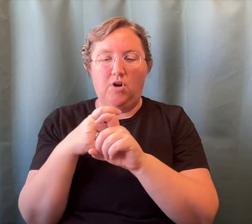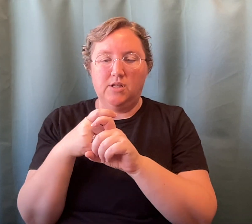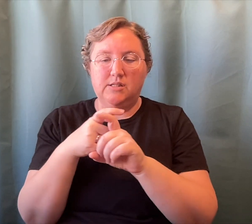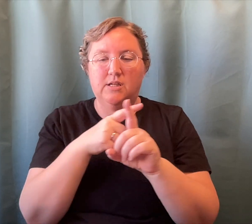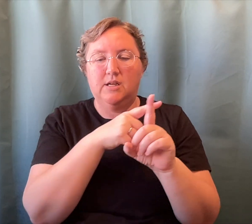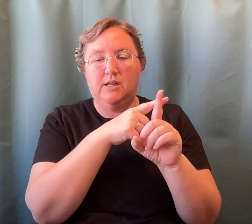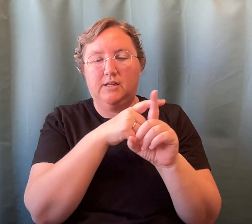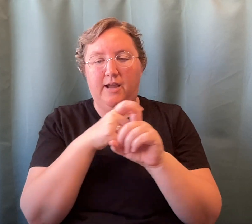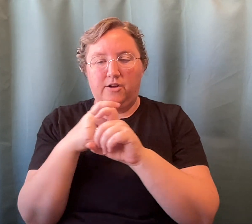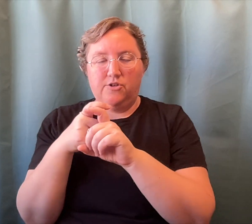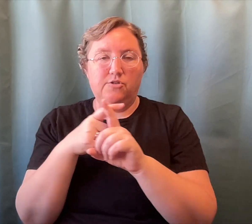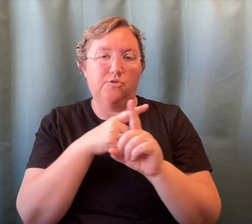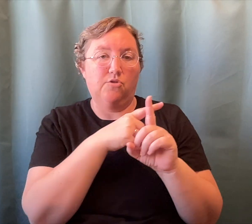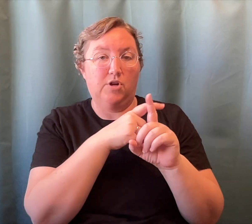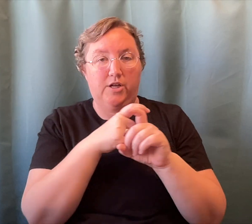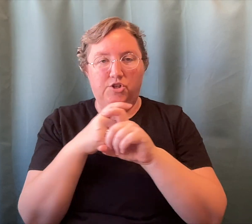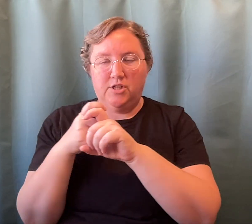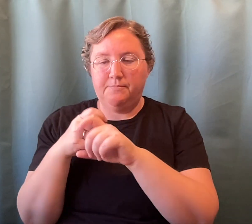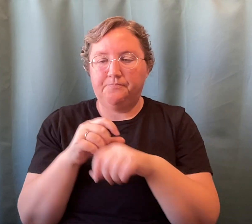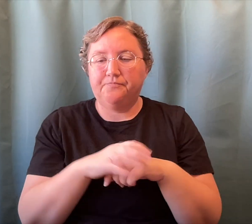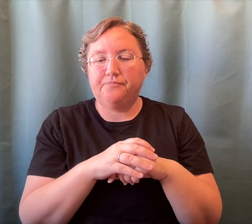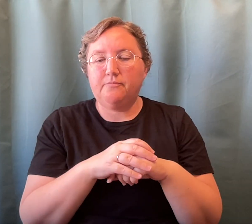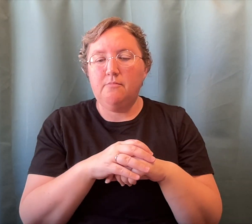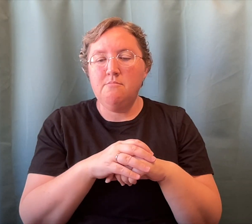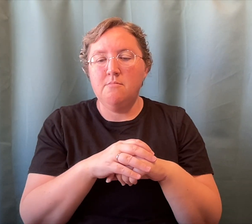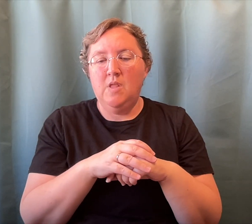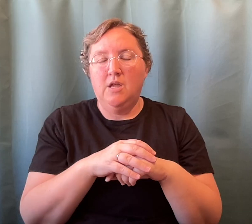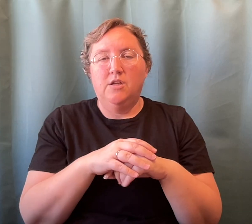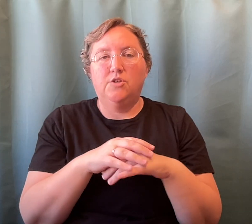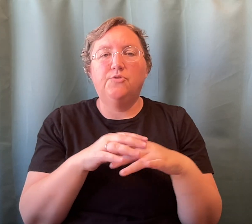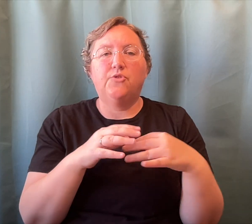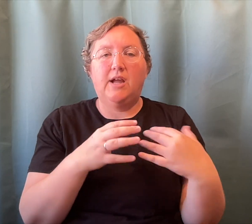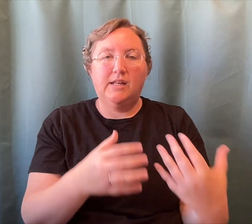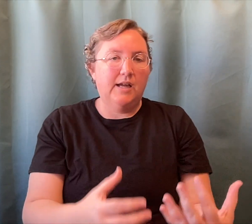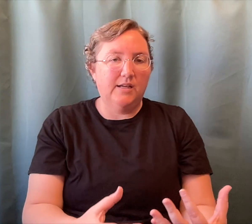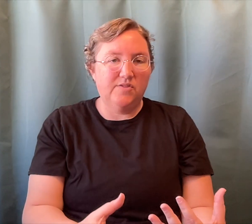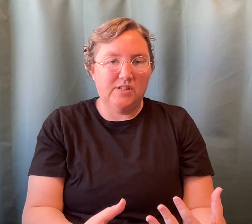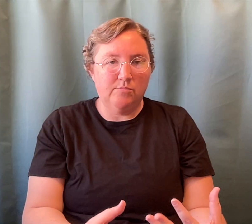across. Characters or kanji. Used for any kind of symbol,